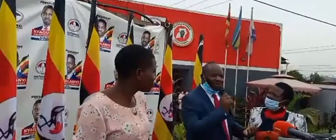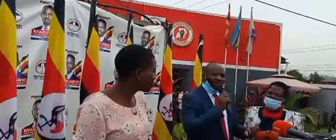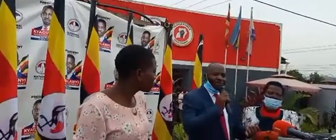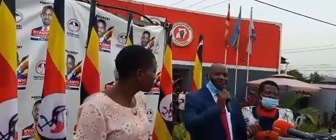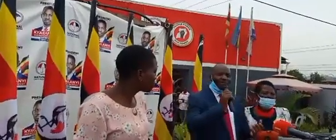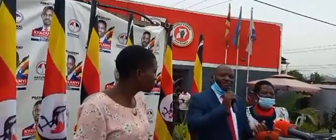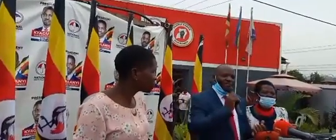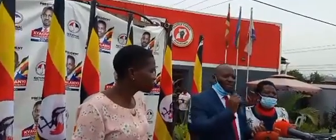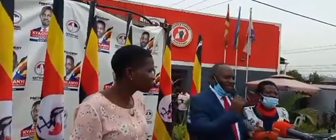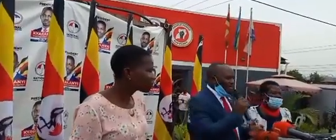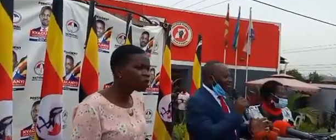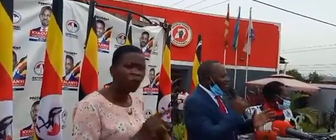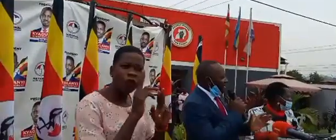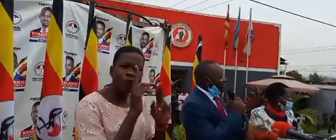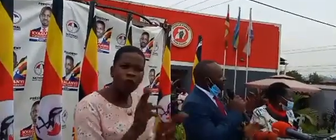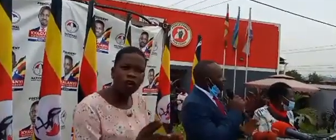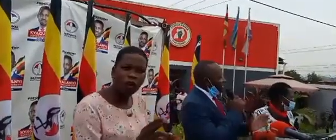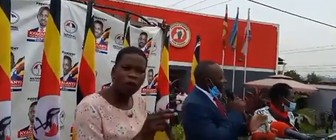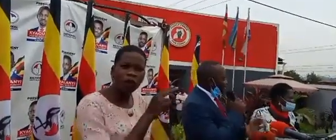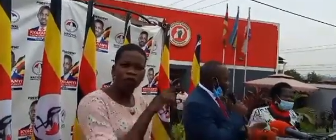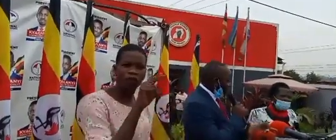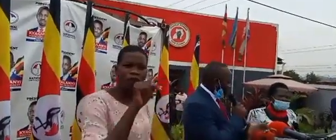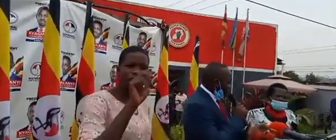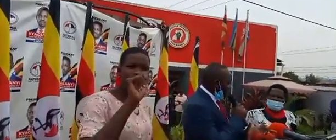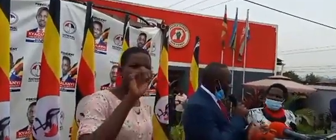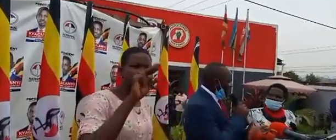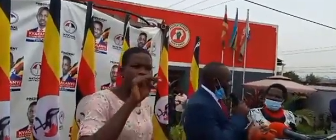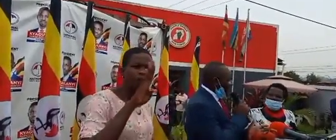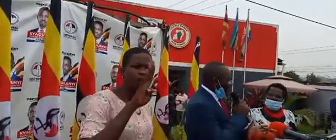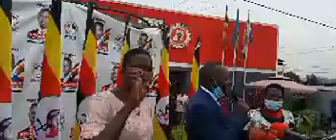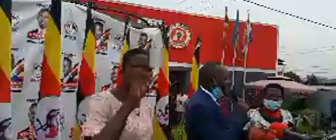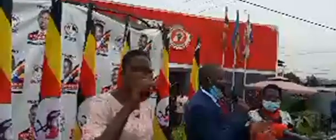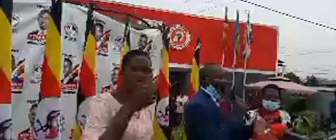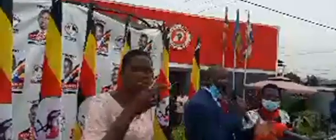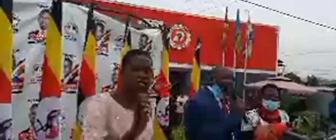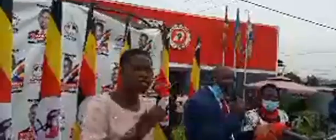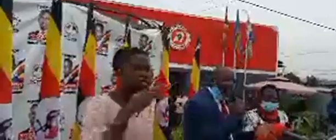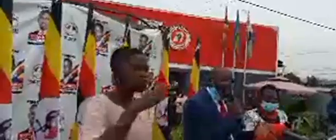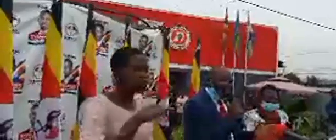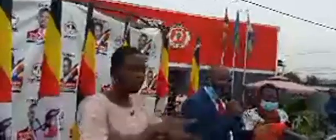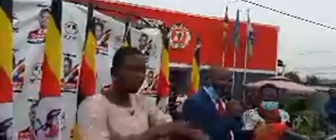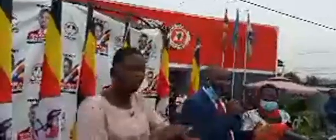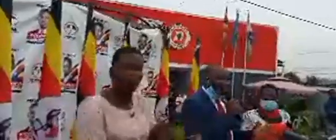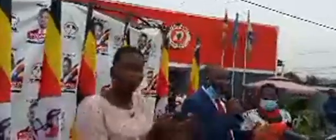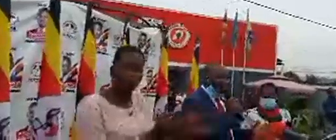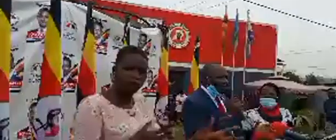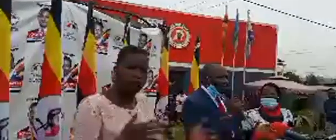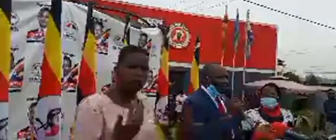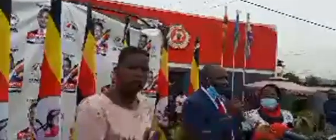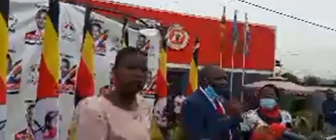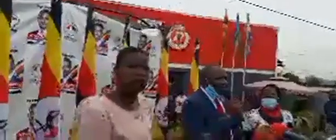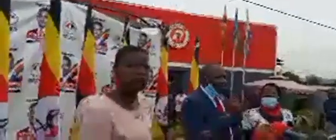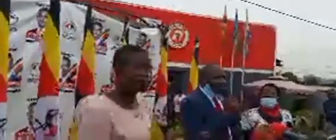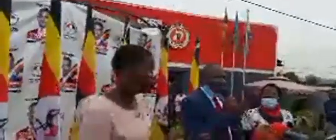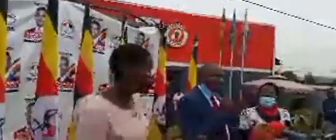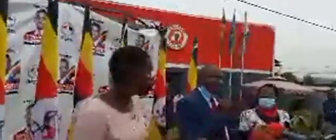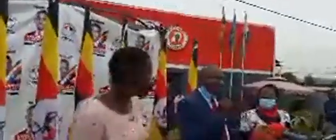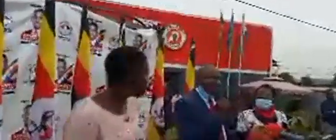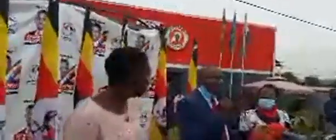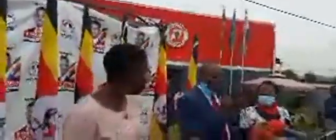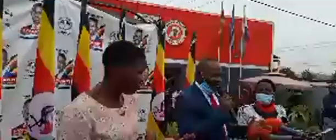The Honorable Nambeshe did speak very fluent Uganda, and I never wanted to allude to what he said. Shut your